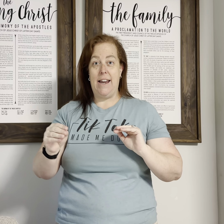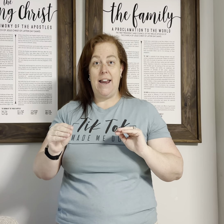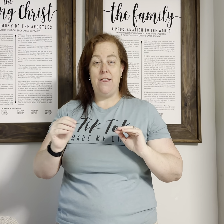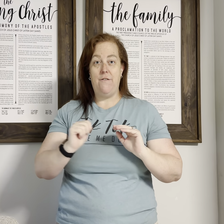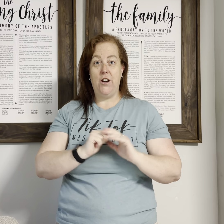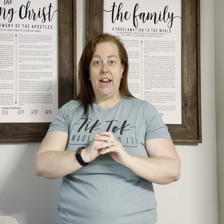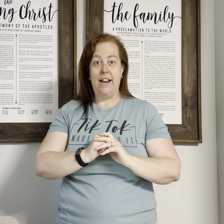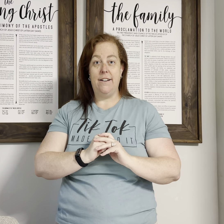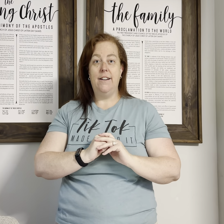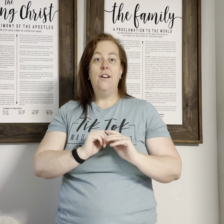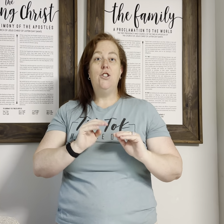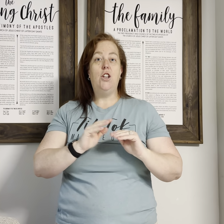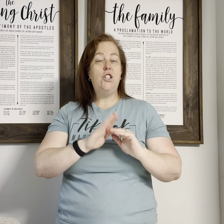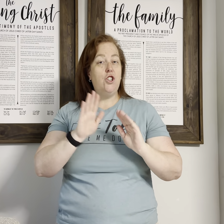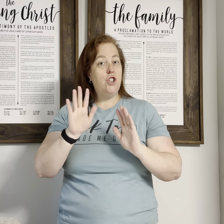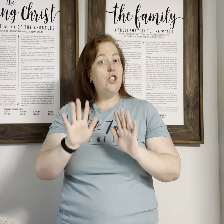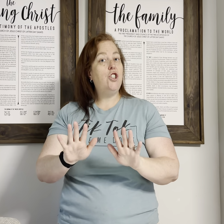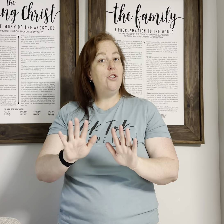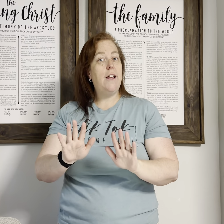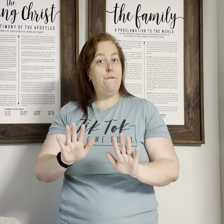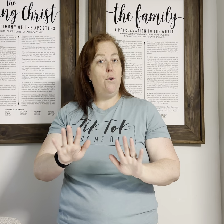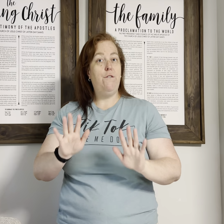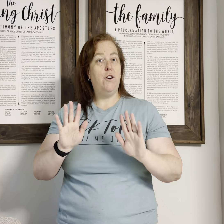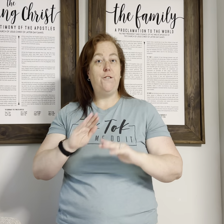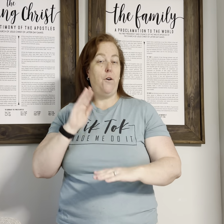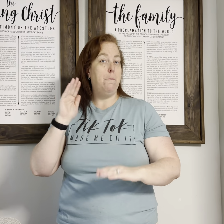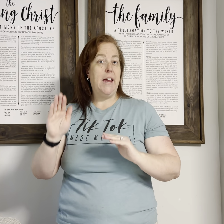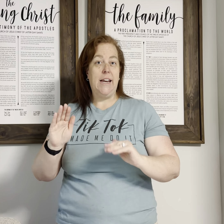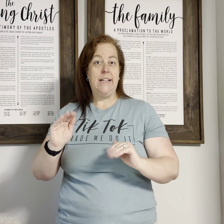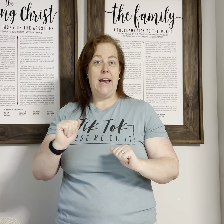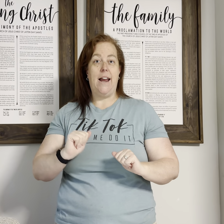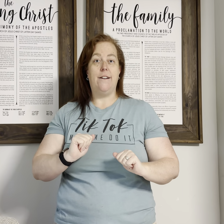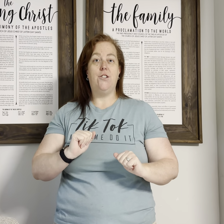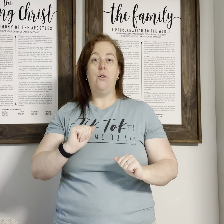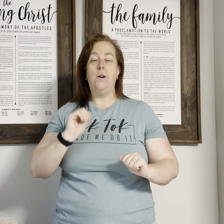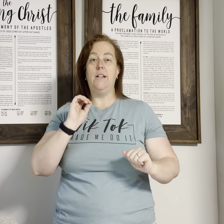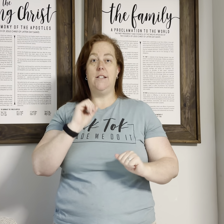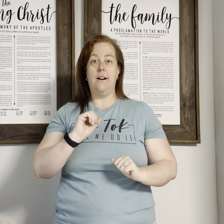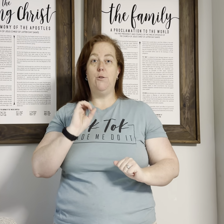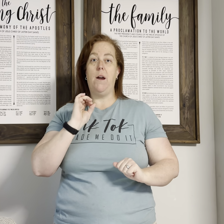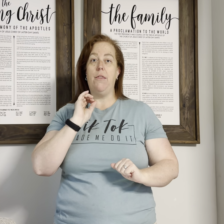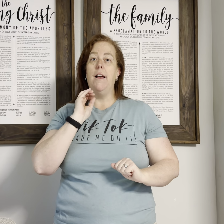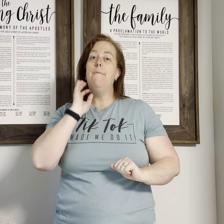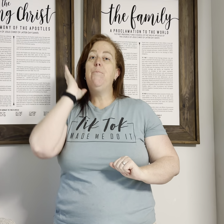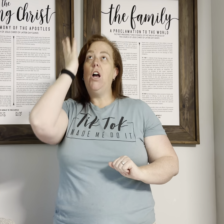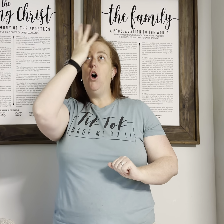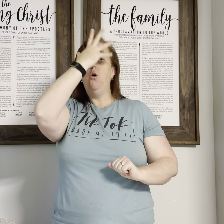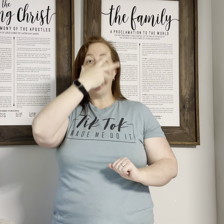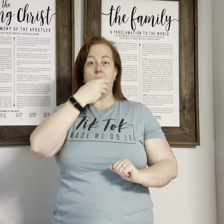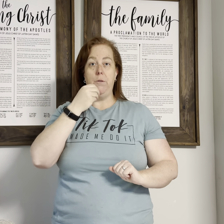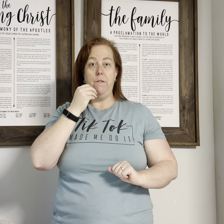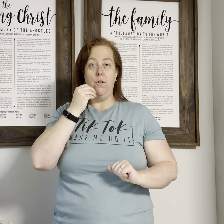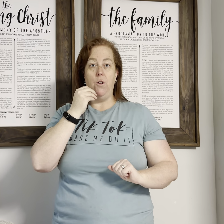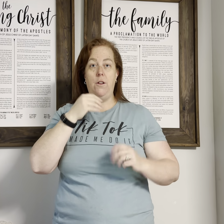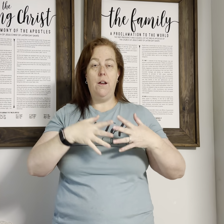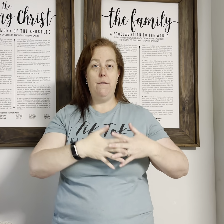at the very end. So let's just do that fourth verse from beginning to end. So it starts with, O beautiful